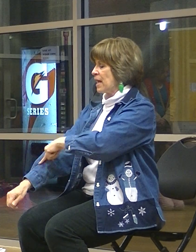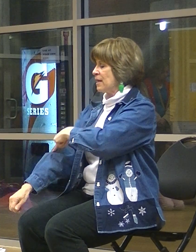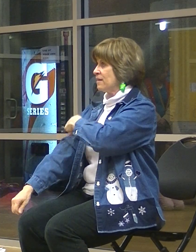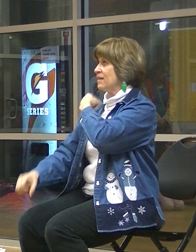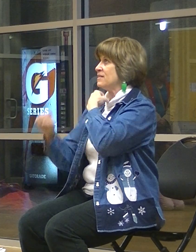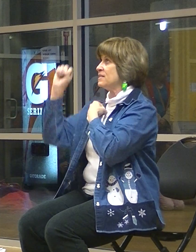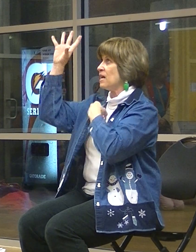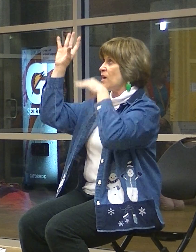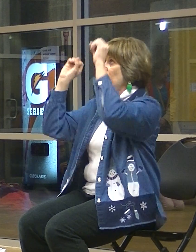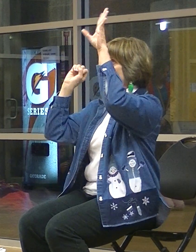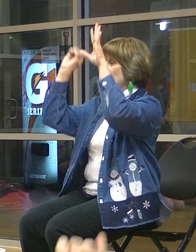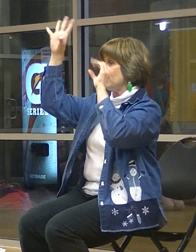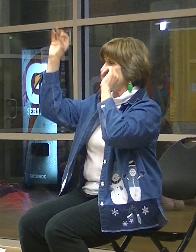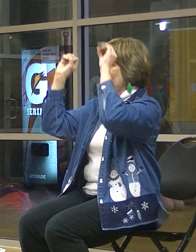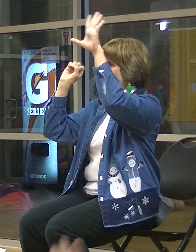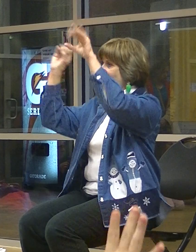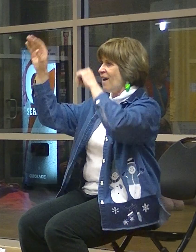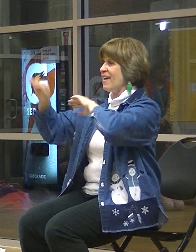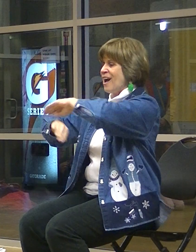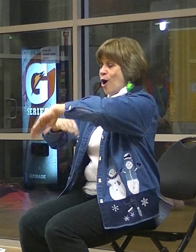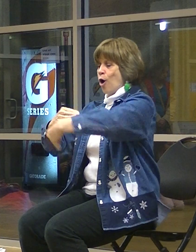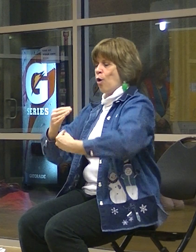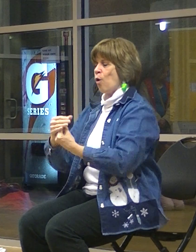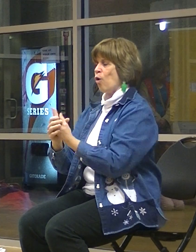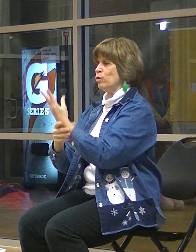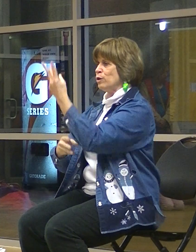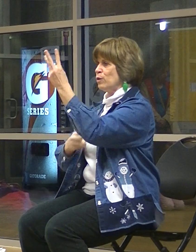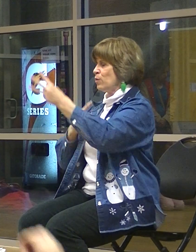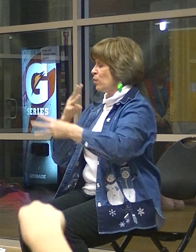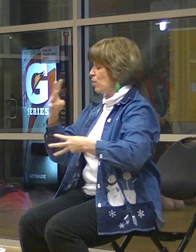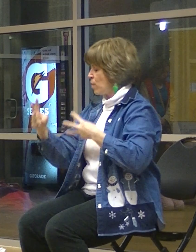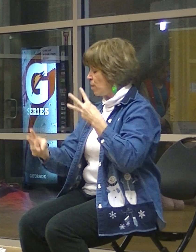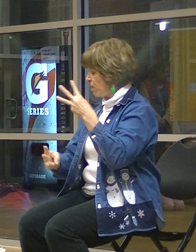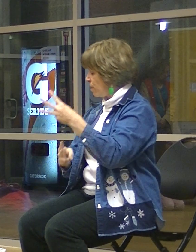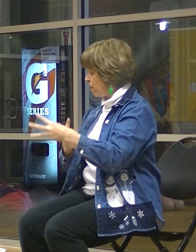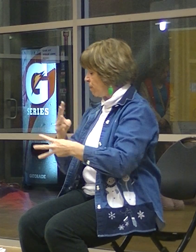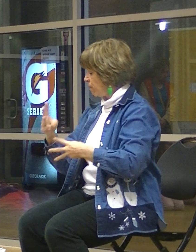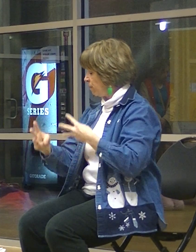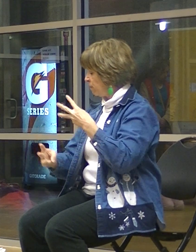light. The whole new world with unbelievable